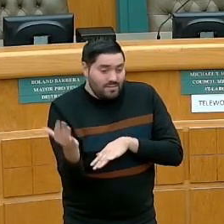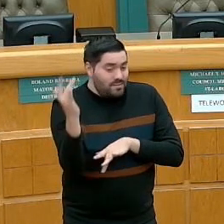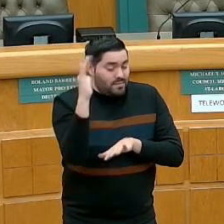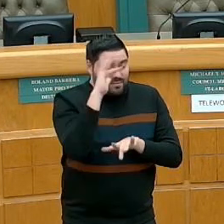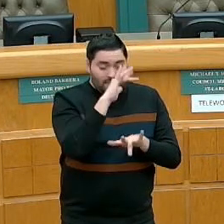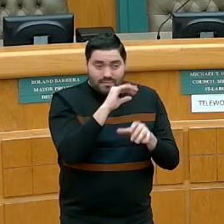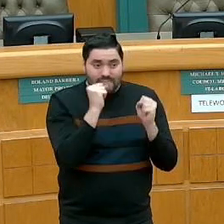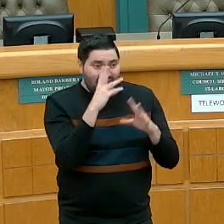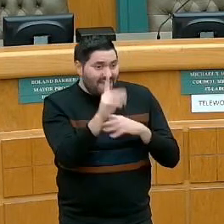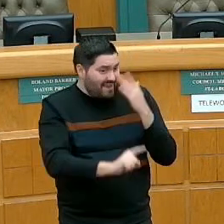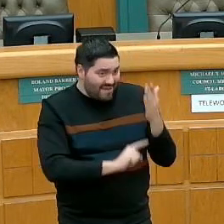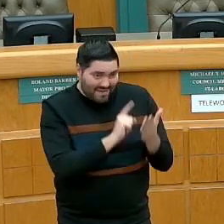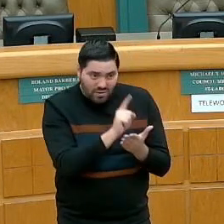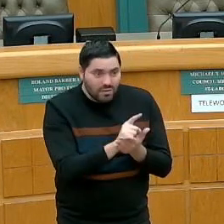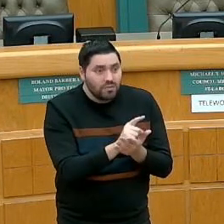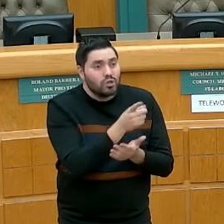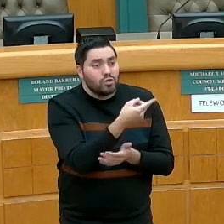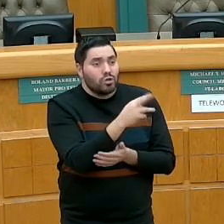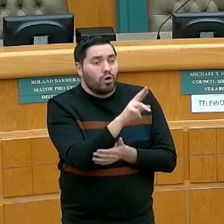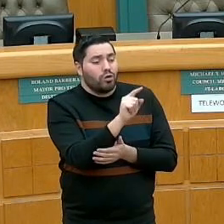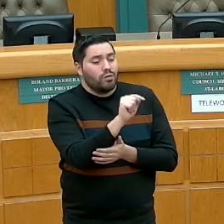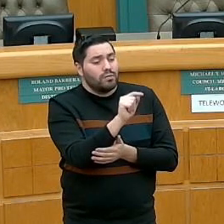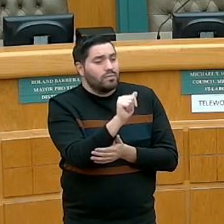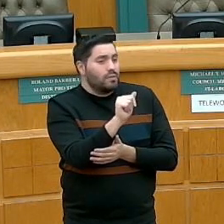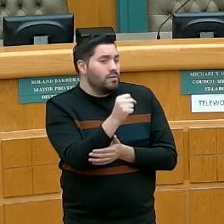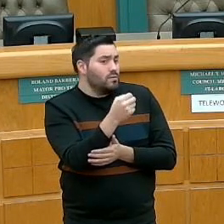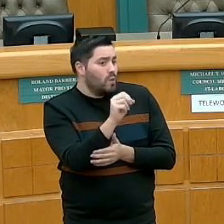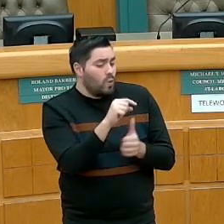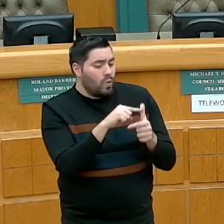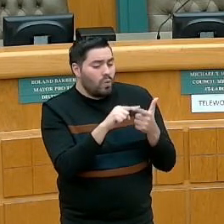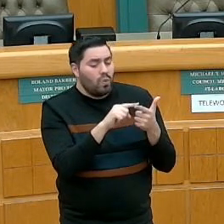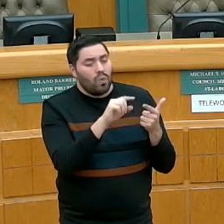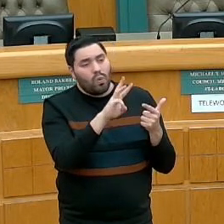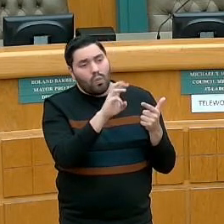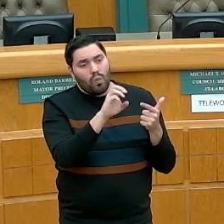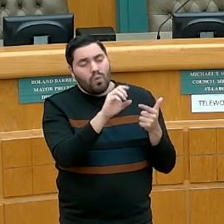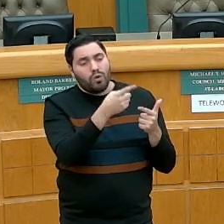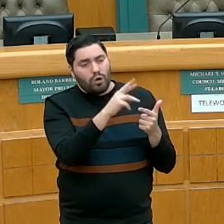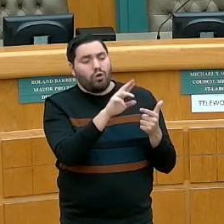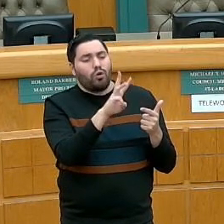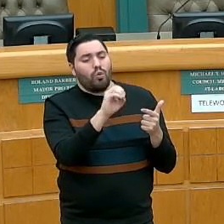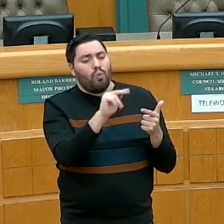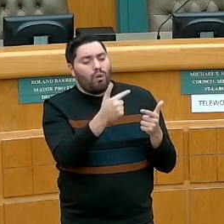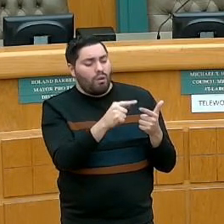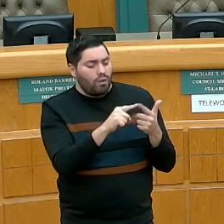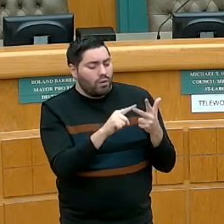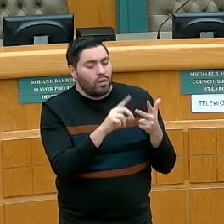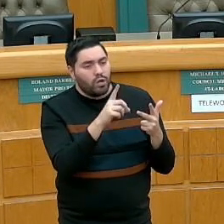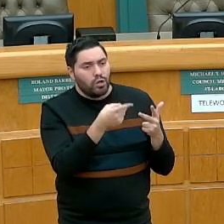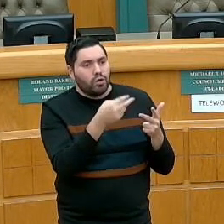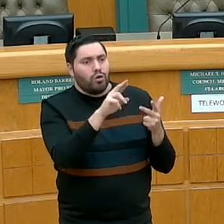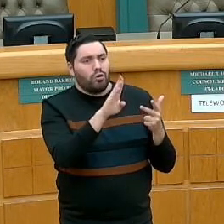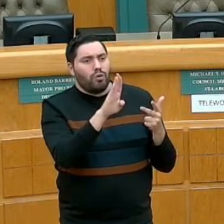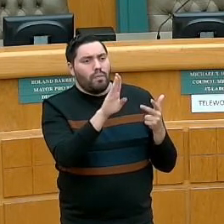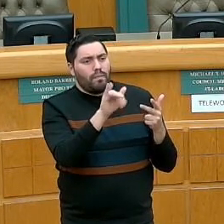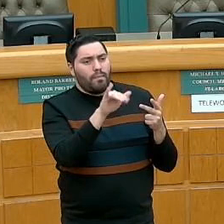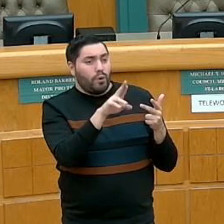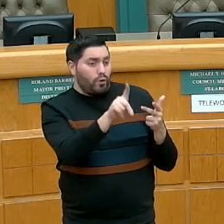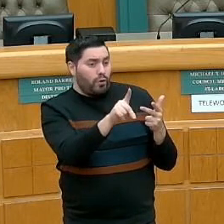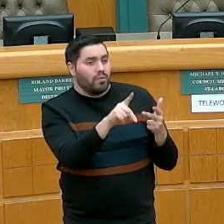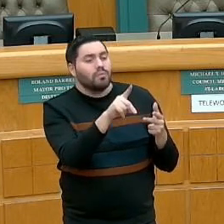Thursday. That includes Dr. Tissot, Dr. Huang, and Dr. Bird of Texas A&M Corpus